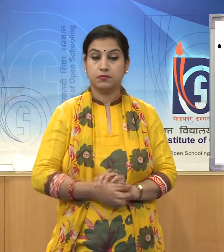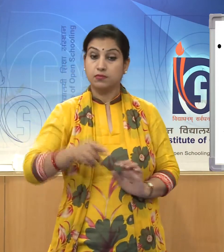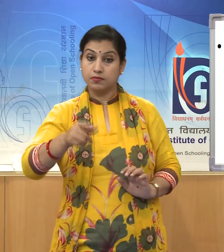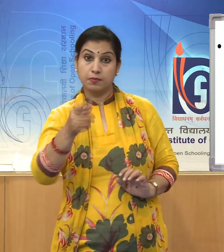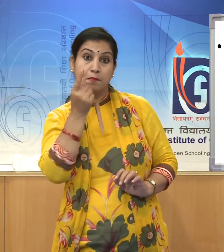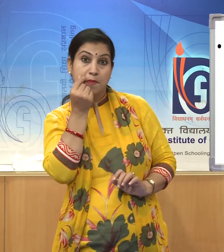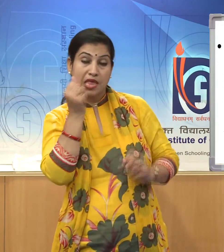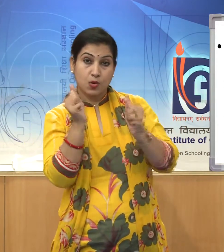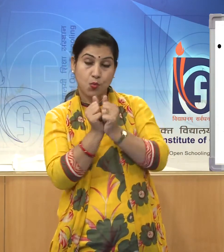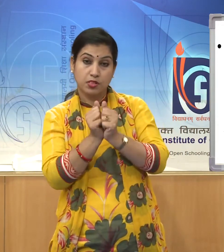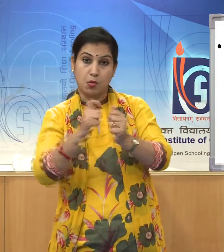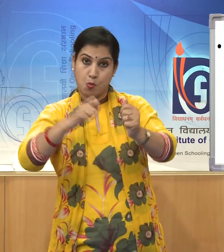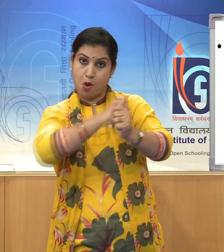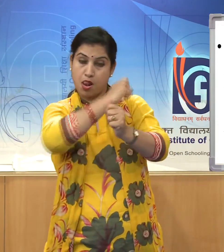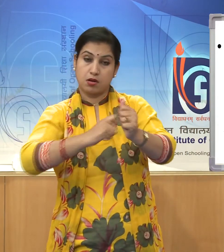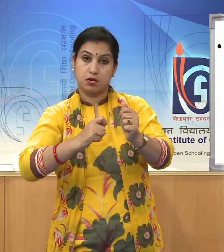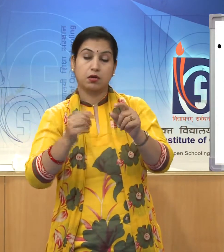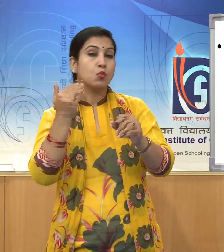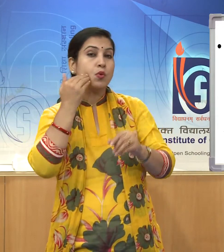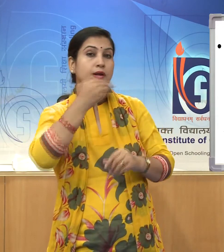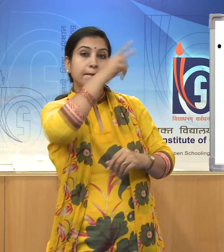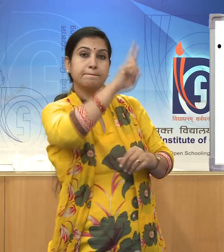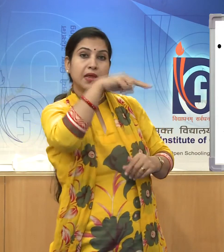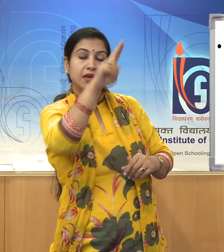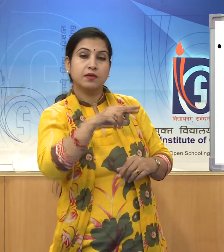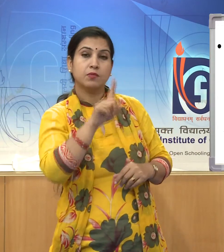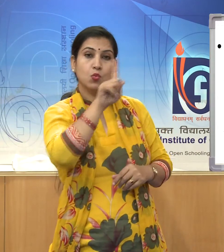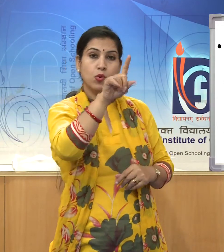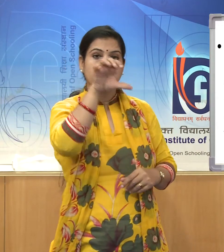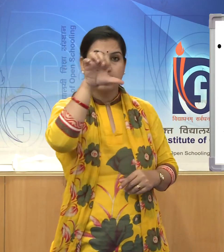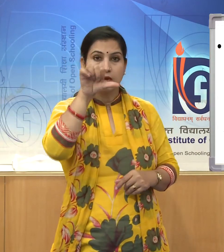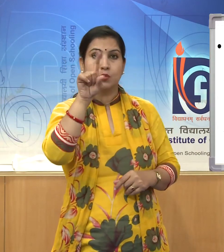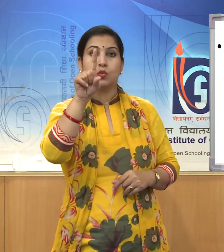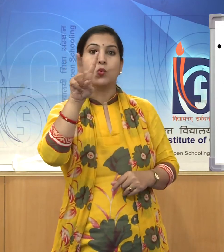Man with Violin was painted in 1912.